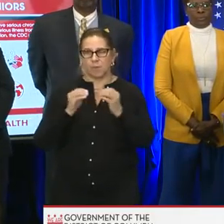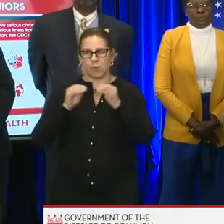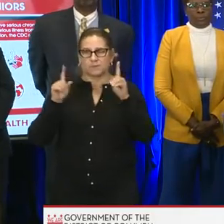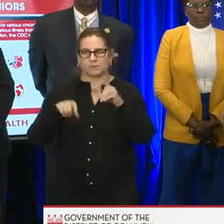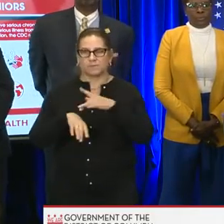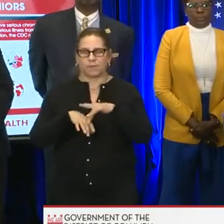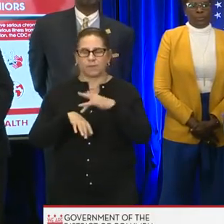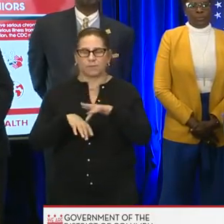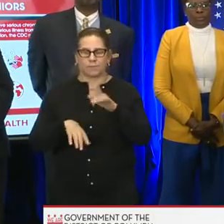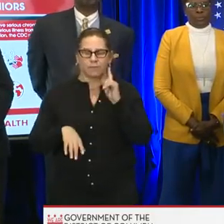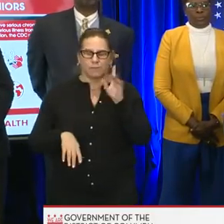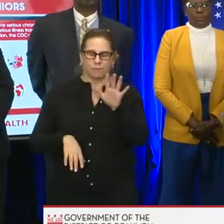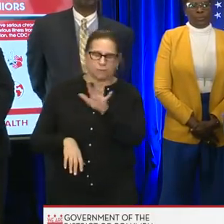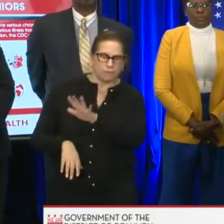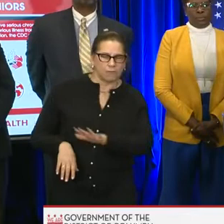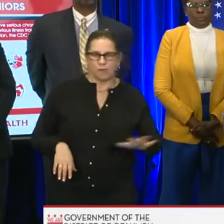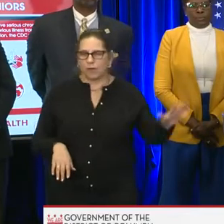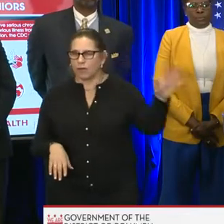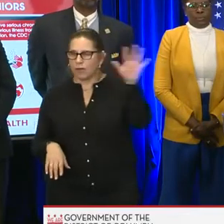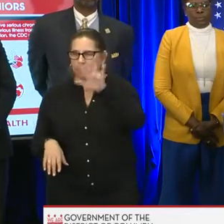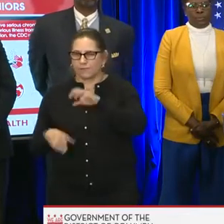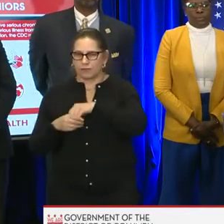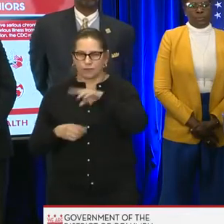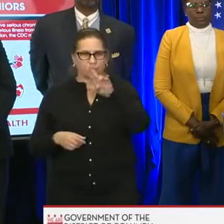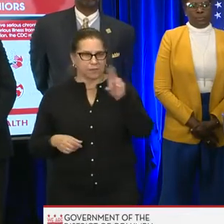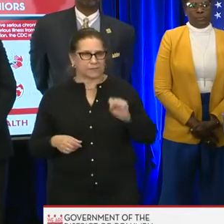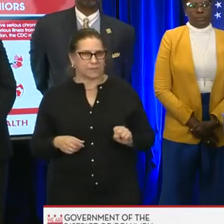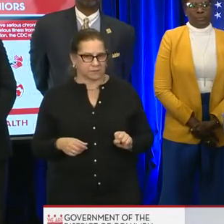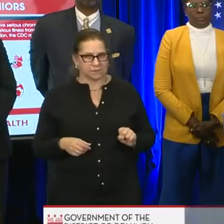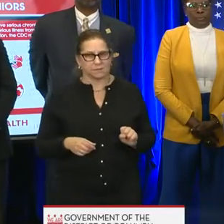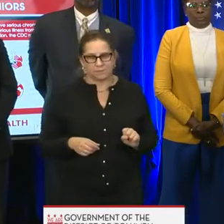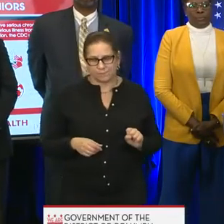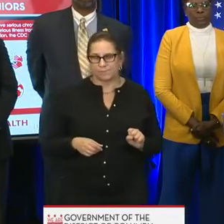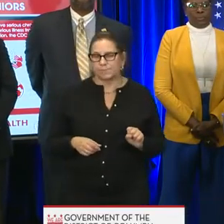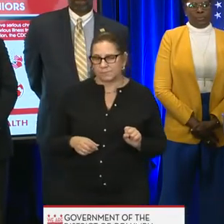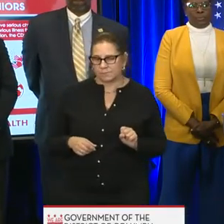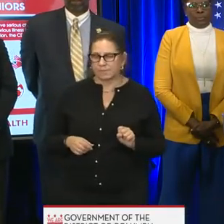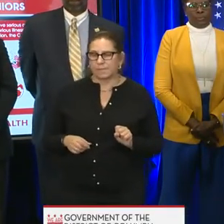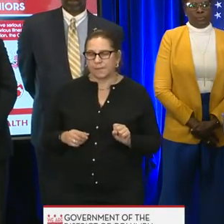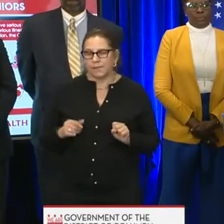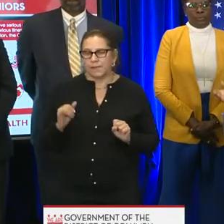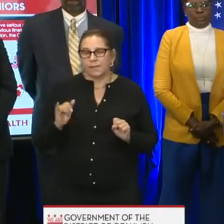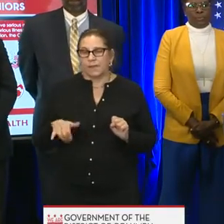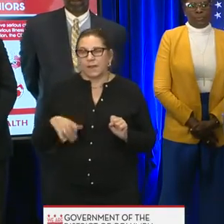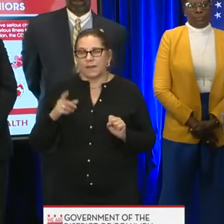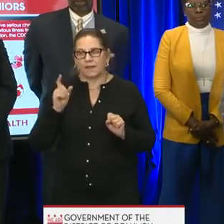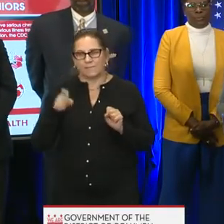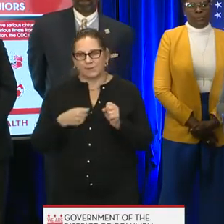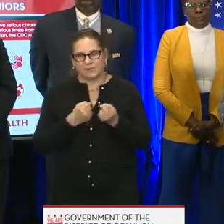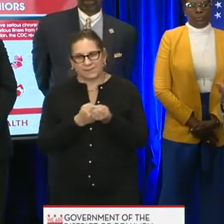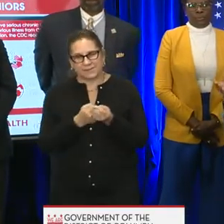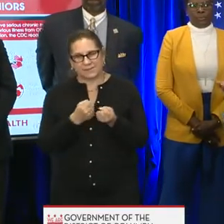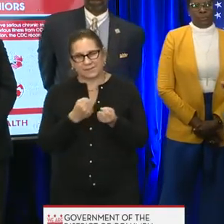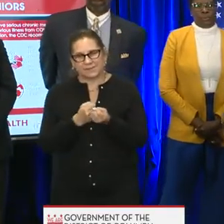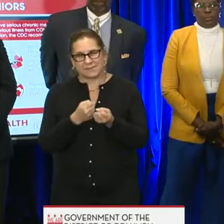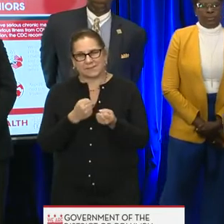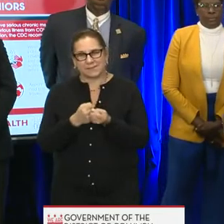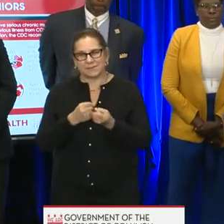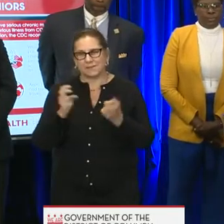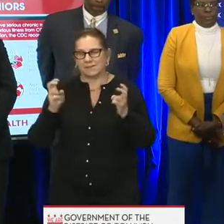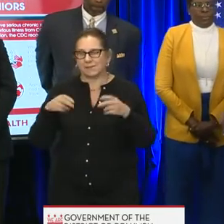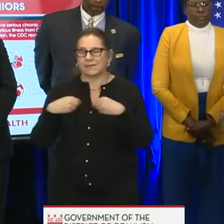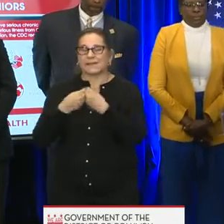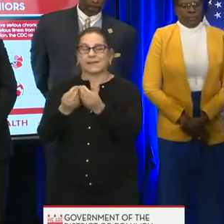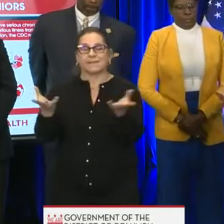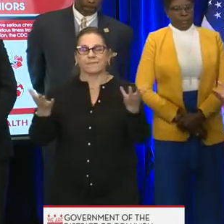that's pretty clear. So we need that. We also need relief for an economy that is, we don't know what's